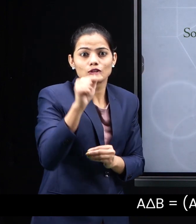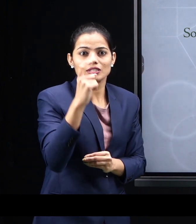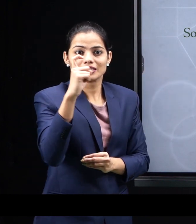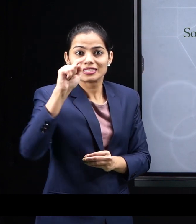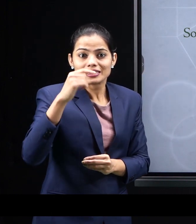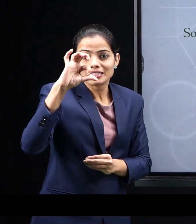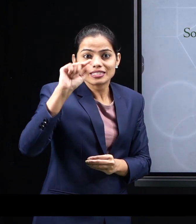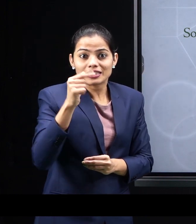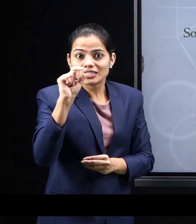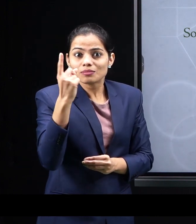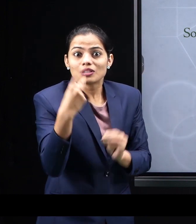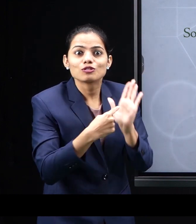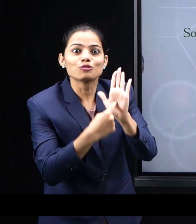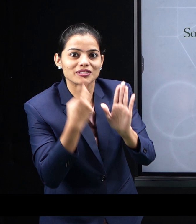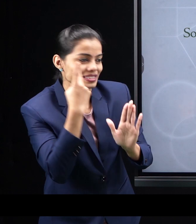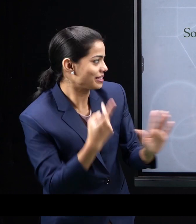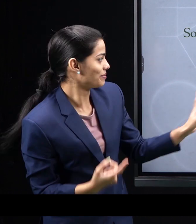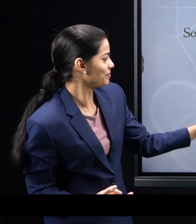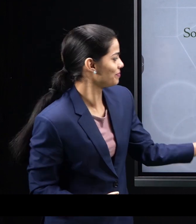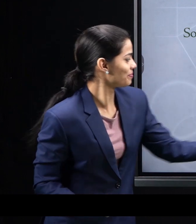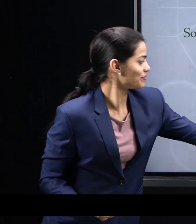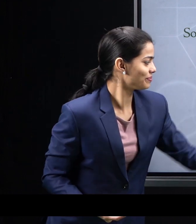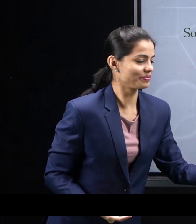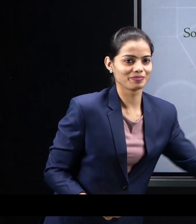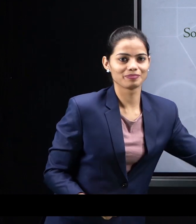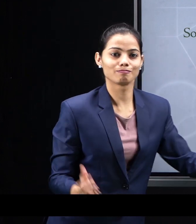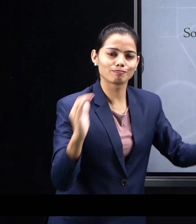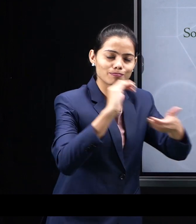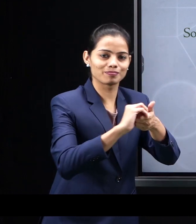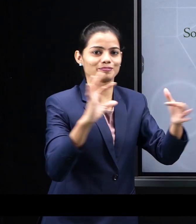A delta B is equal to 6, 7, 9, 10, 12.